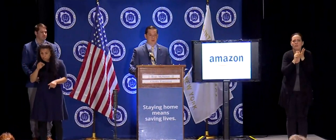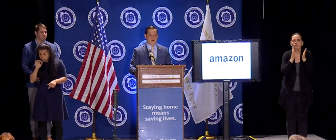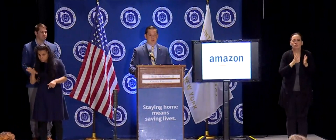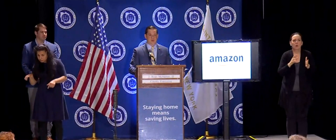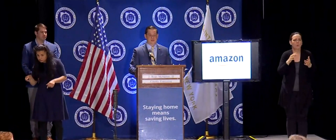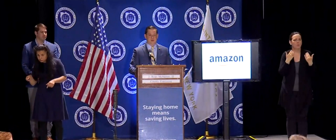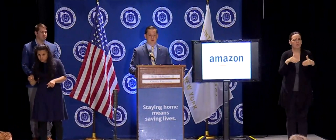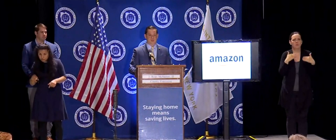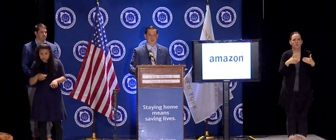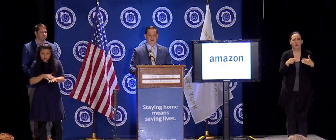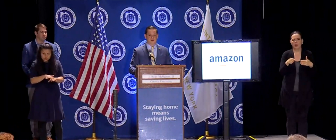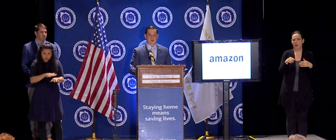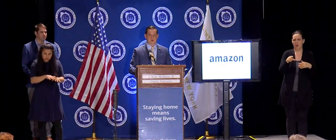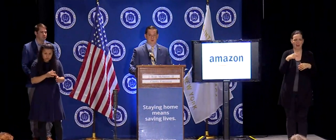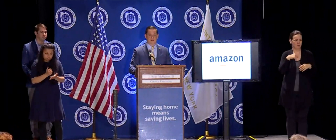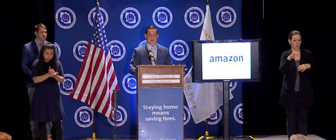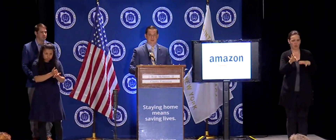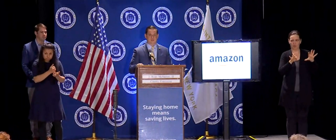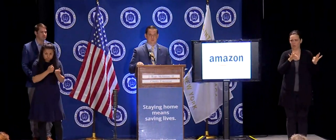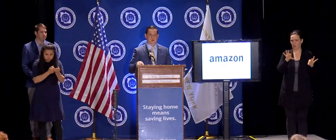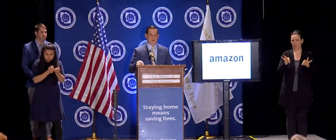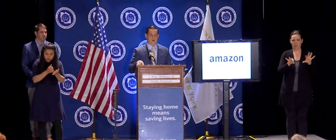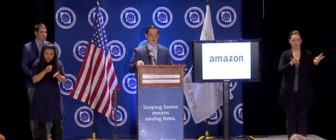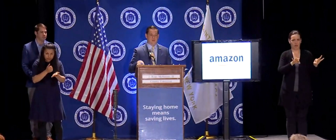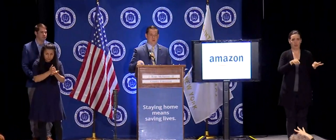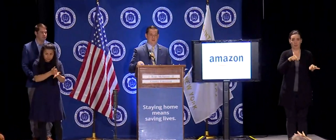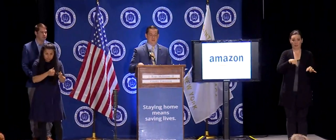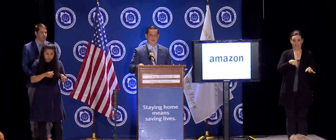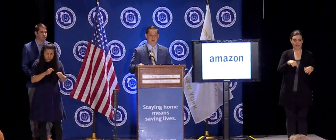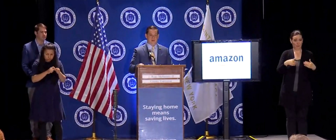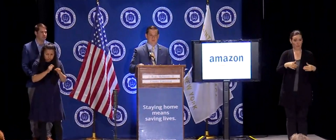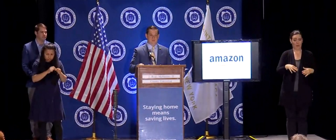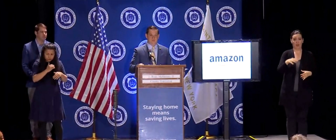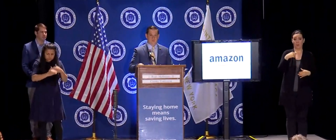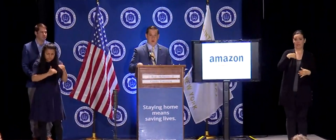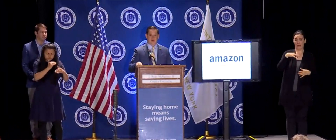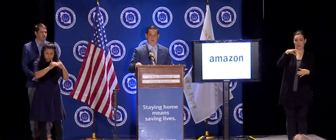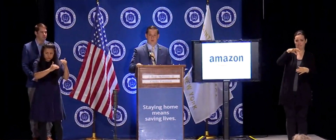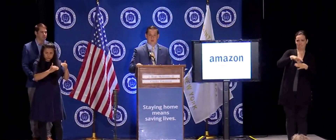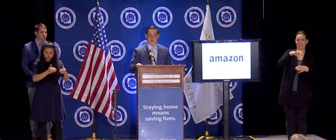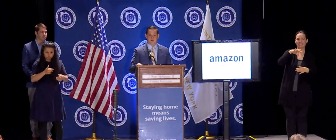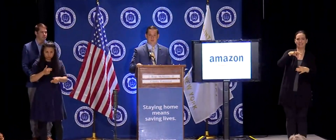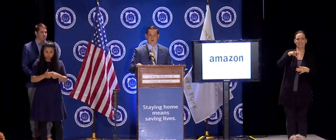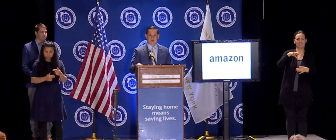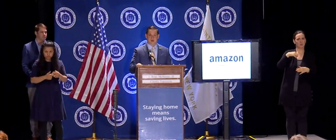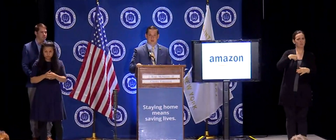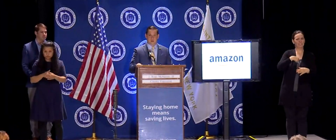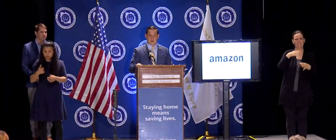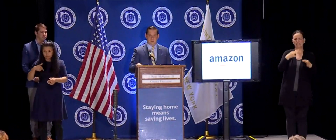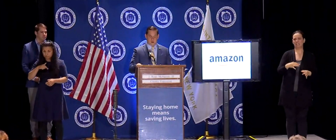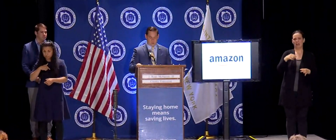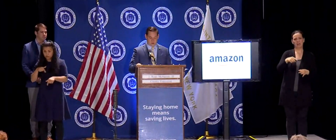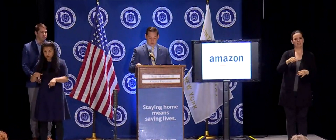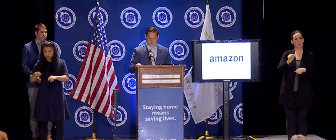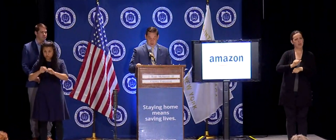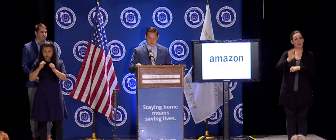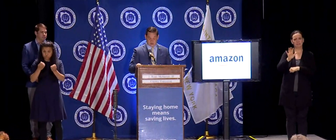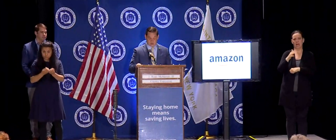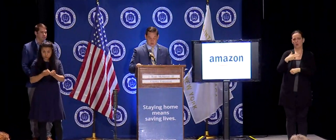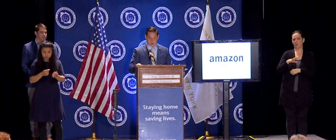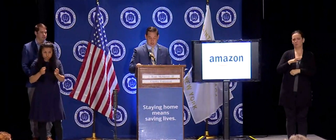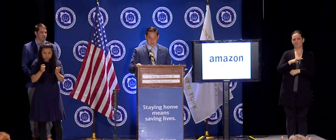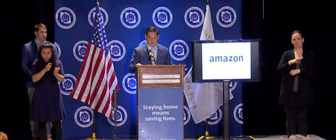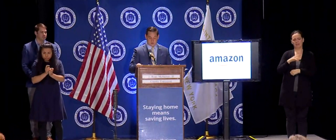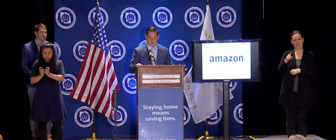that helped put us in a position to get this project done. our community demonstrated really an